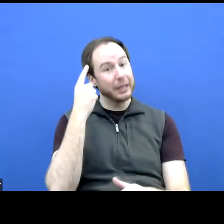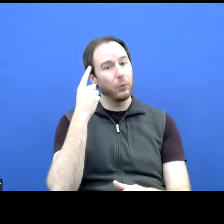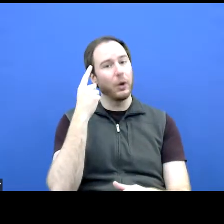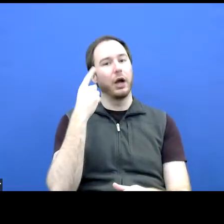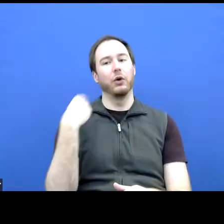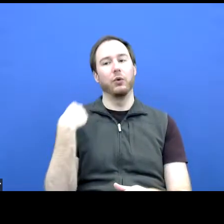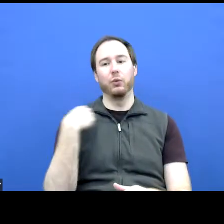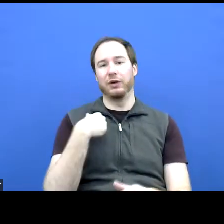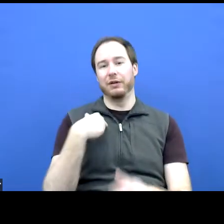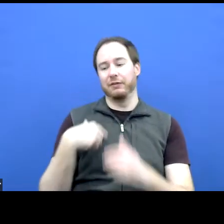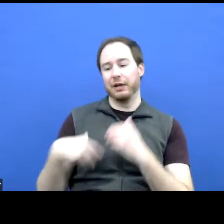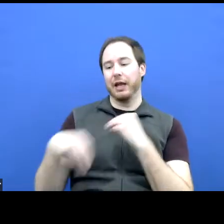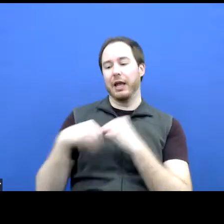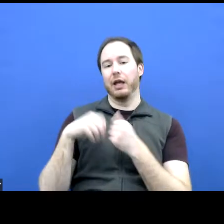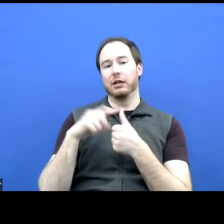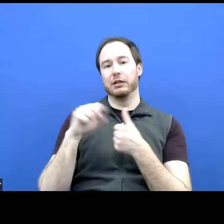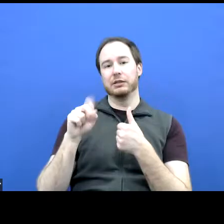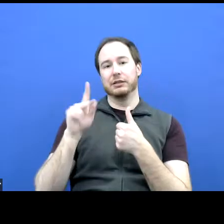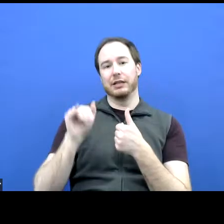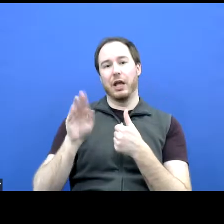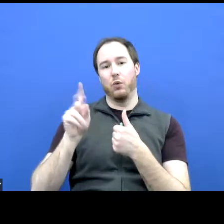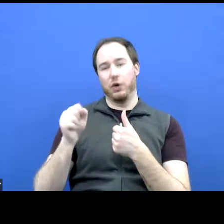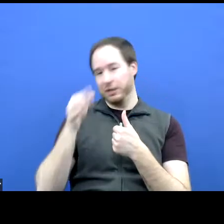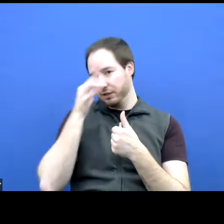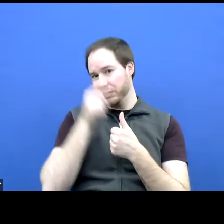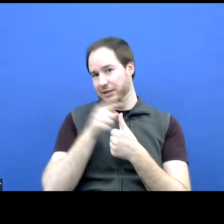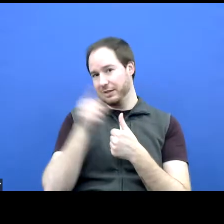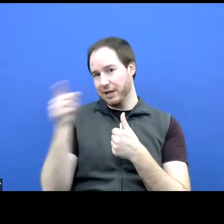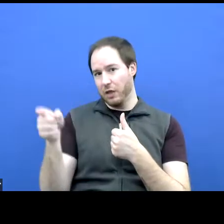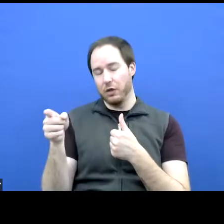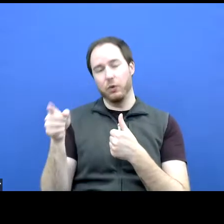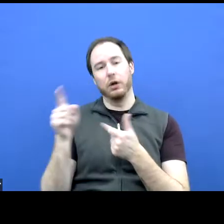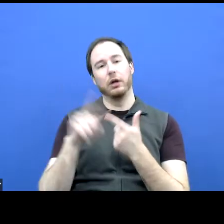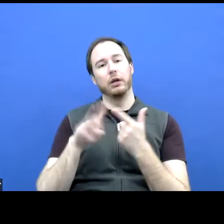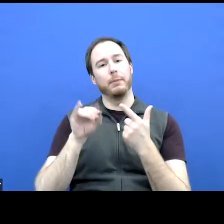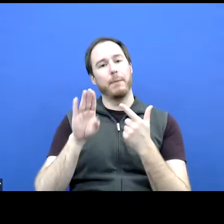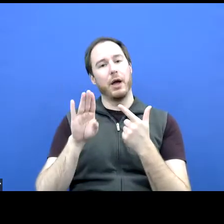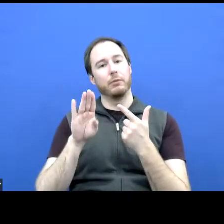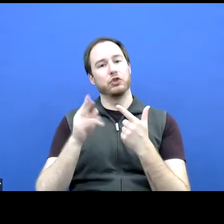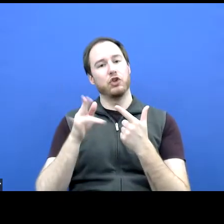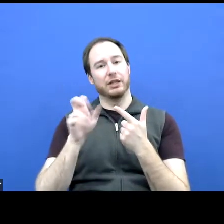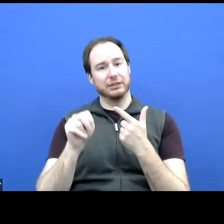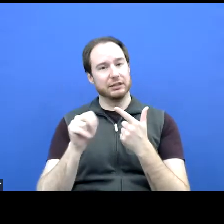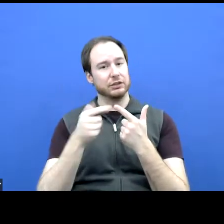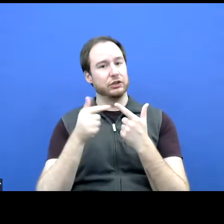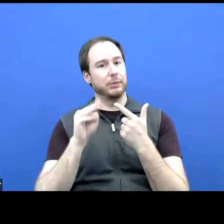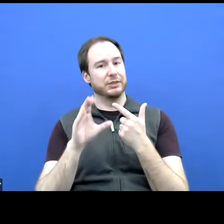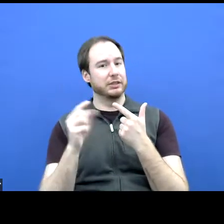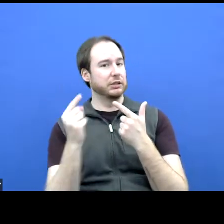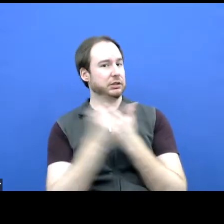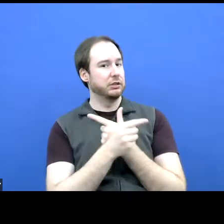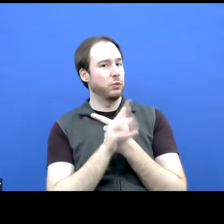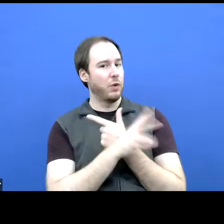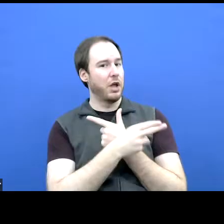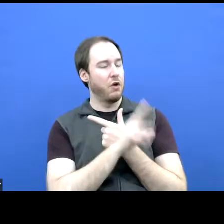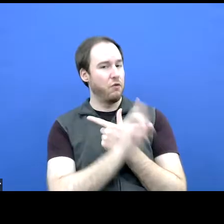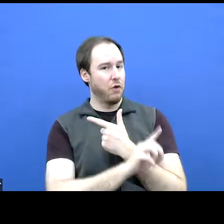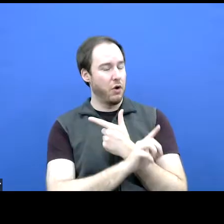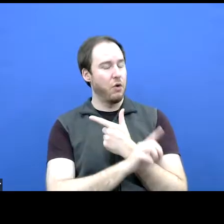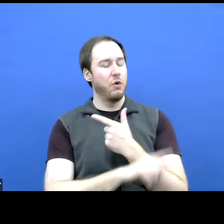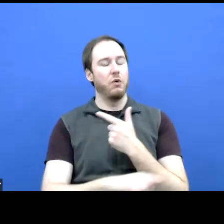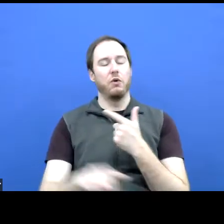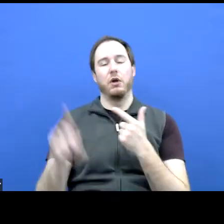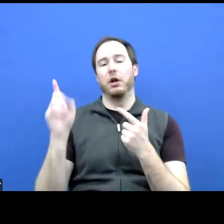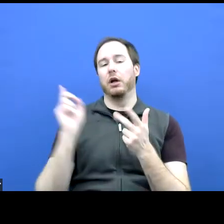we've added Skywork right down the road, Bob Johnson, GMC over on West Henrietta Road. We're